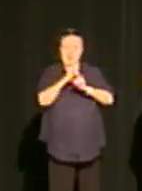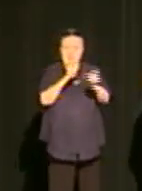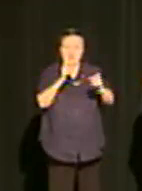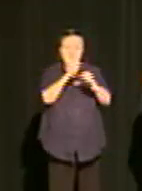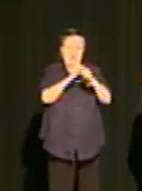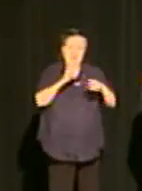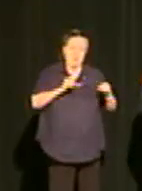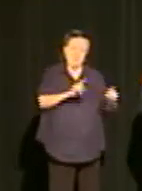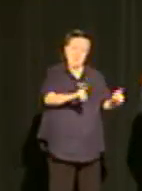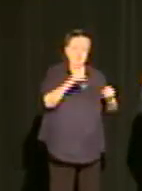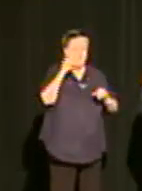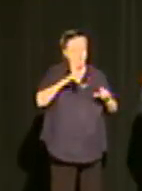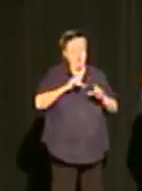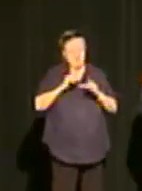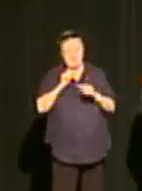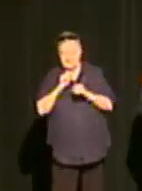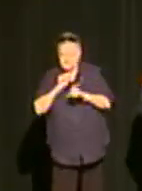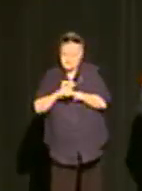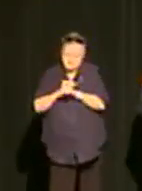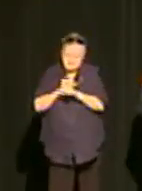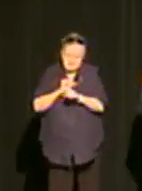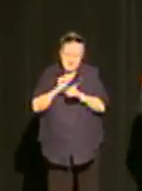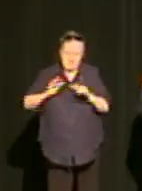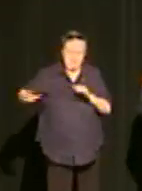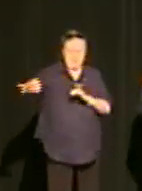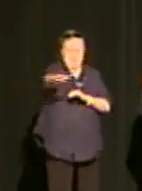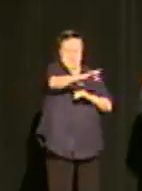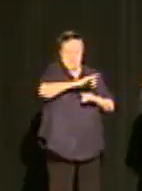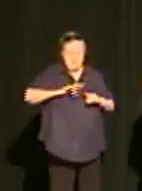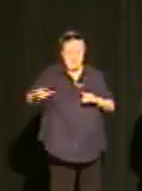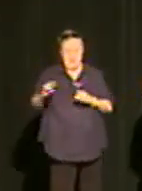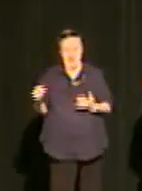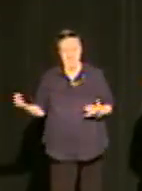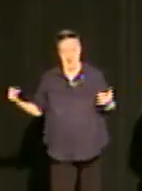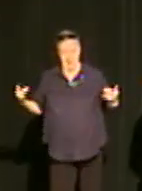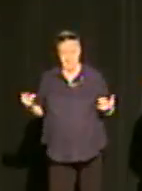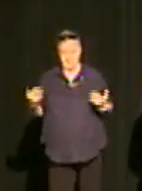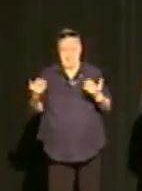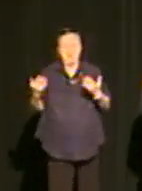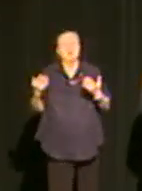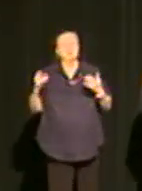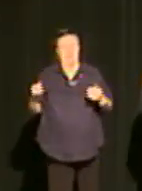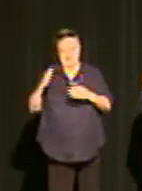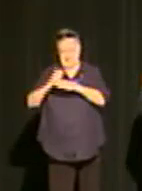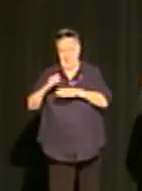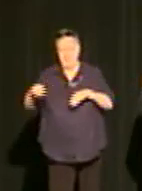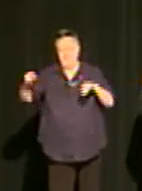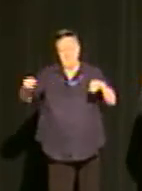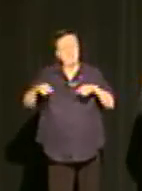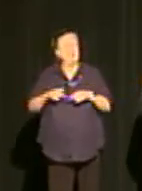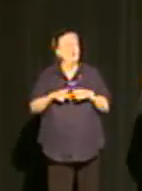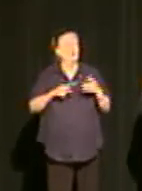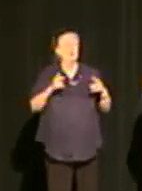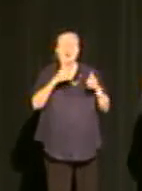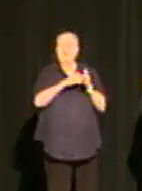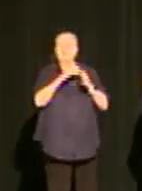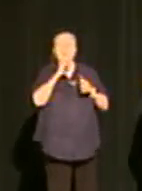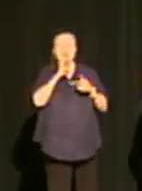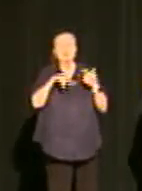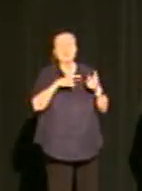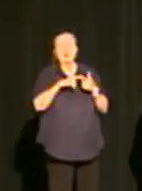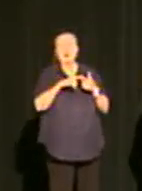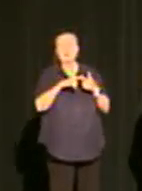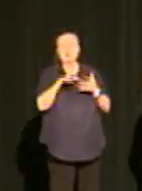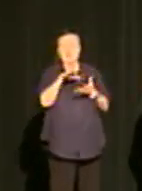to safely operate under the conditions. We're so often we talk about